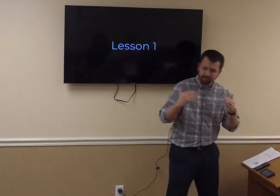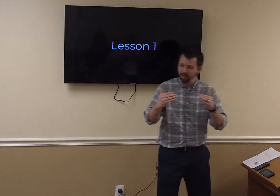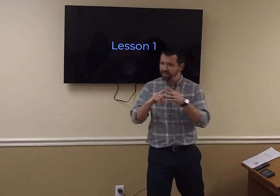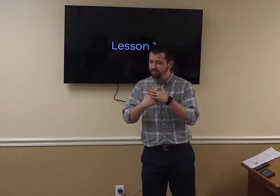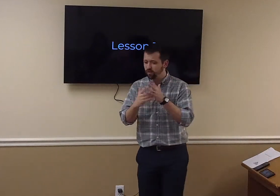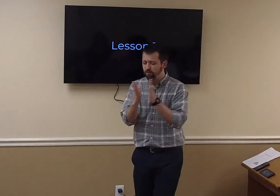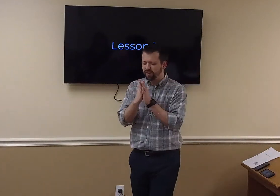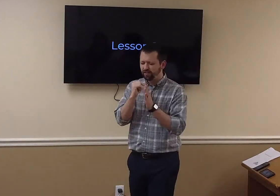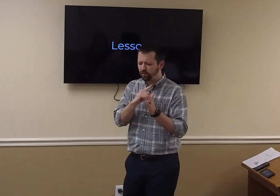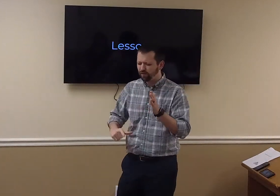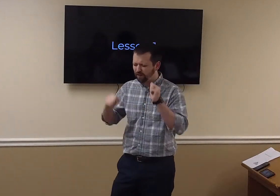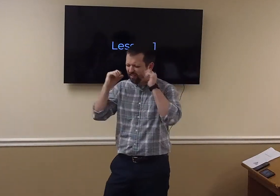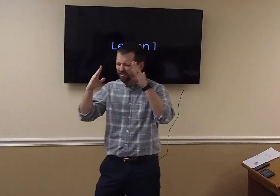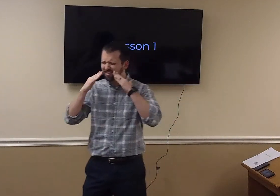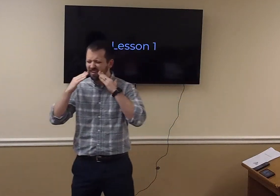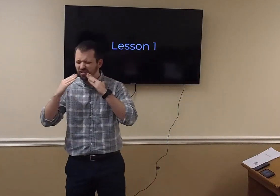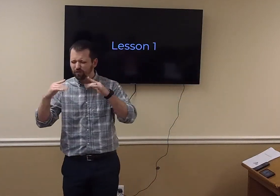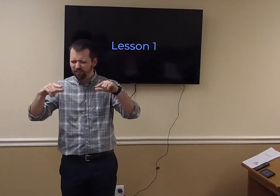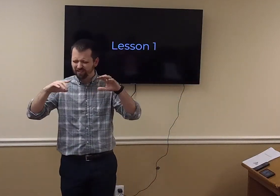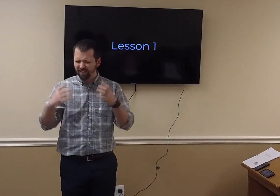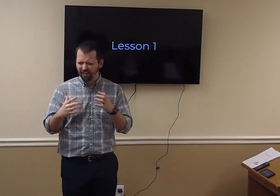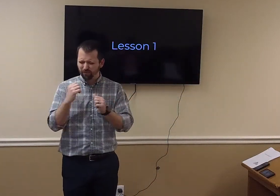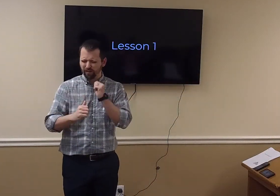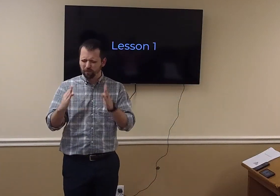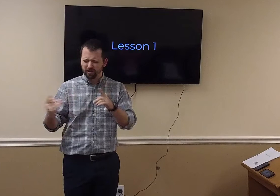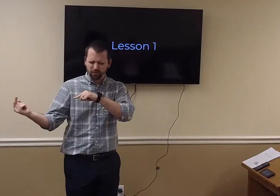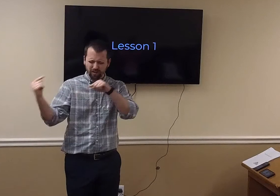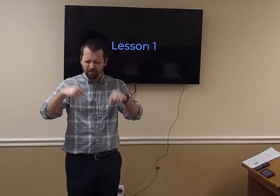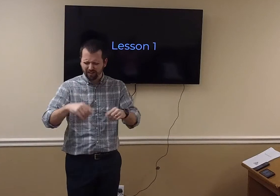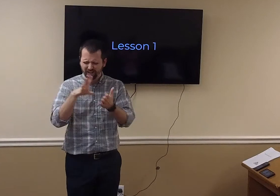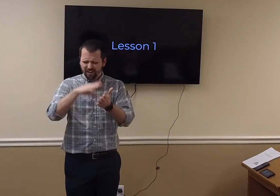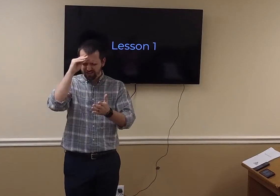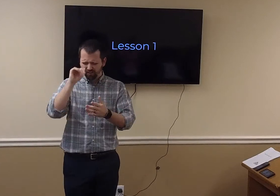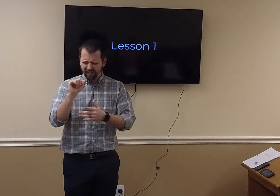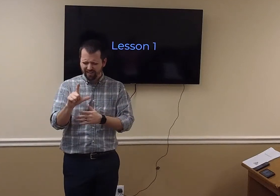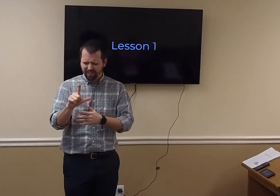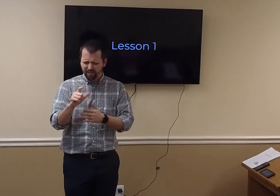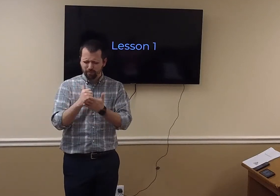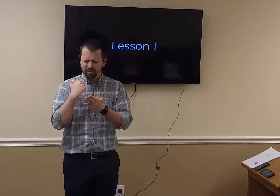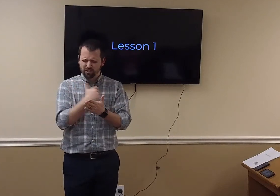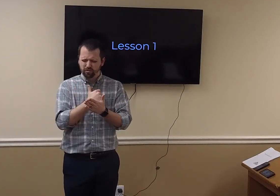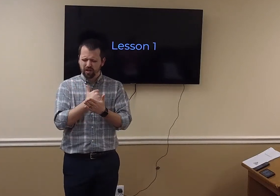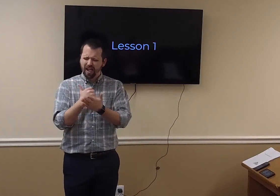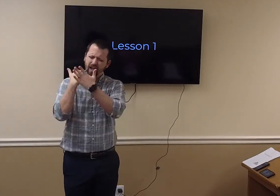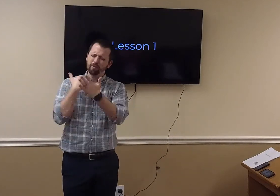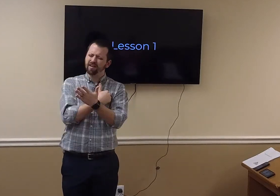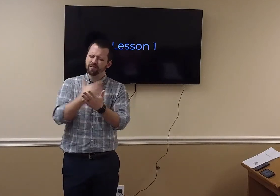let's go ahead and start with prayer. Dear Lord, Father, thank you for this class, for everybody who's come here to learn ASL. I pray that you help us to be